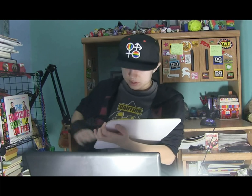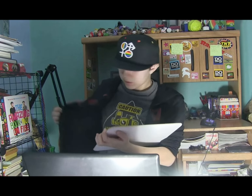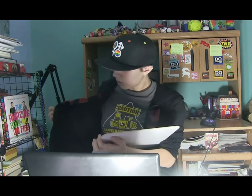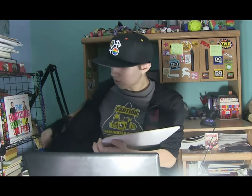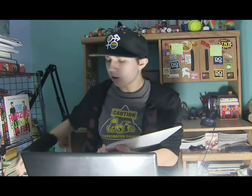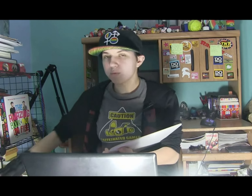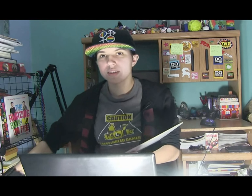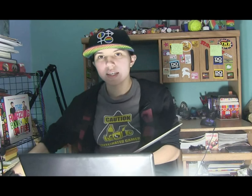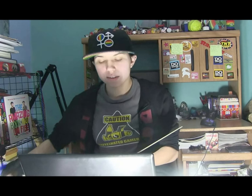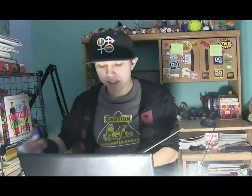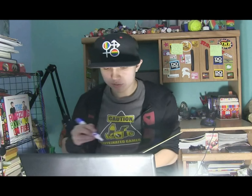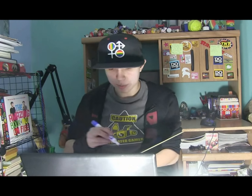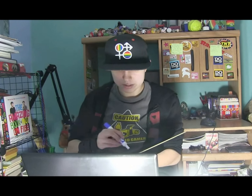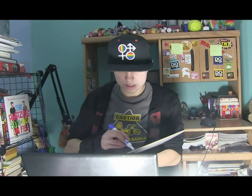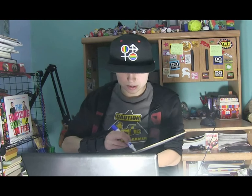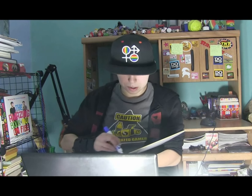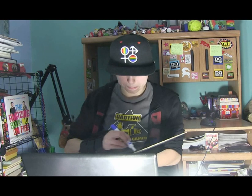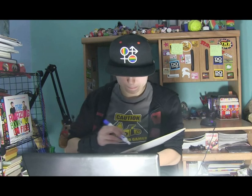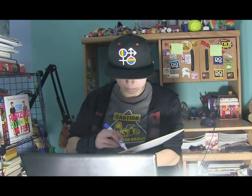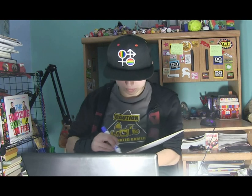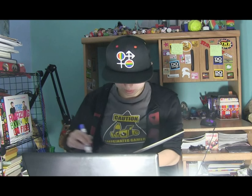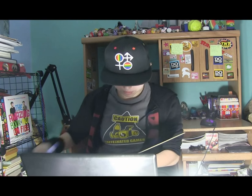We are almost to the end of the alphabet.